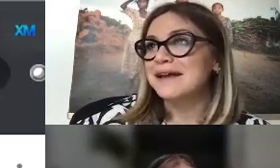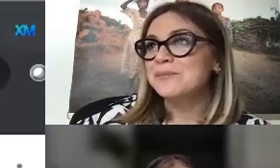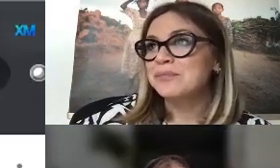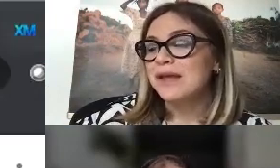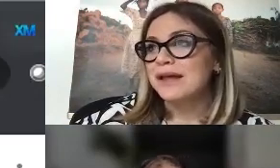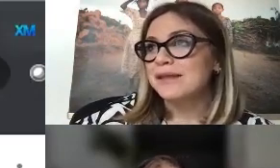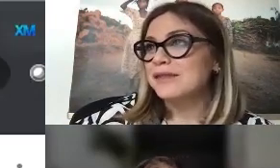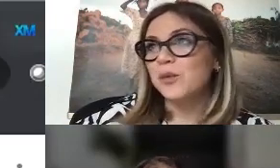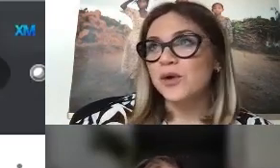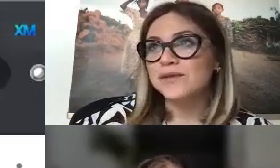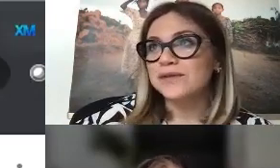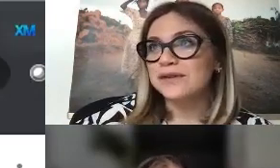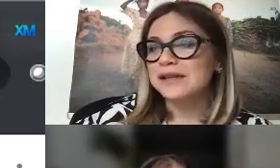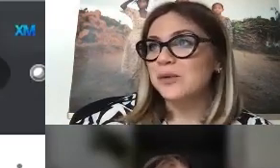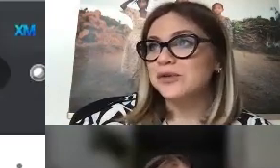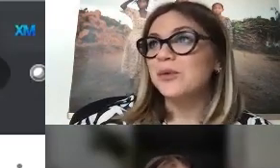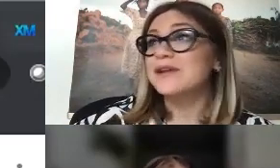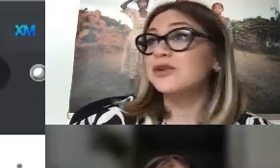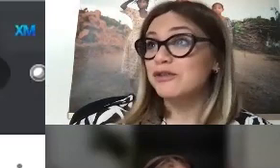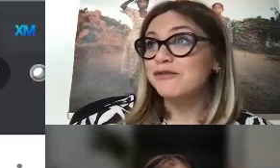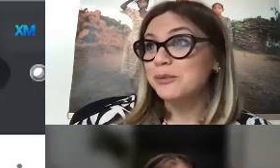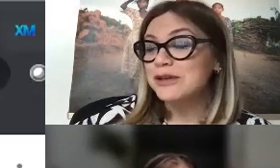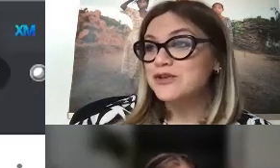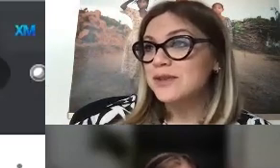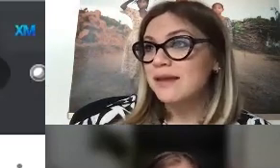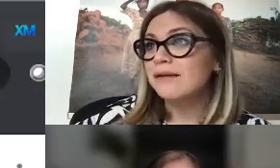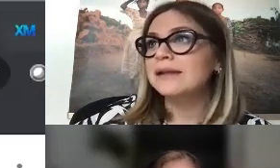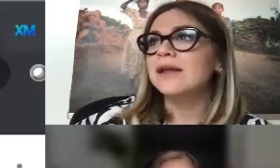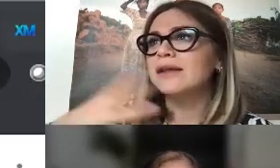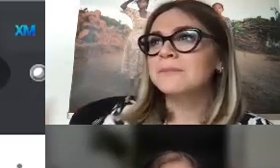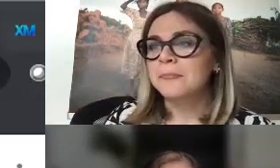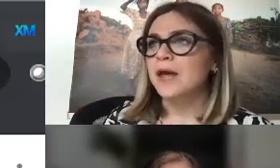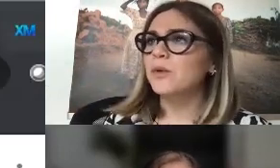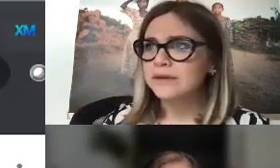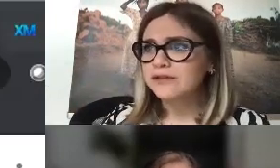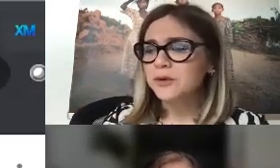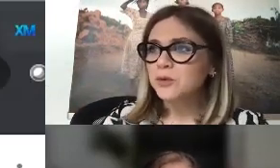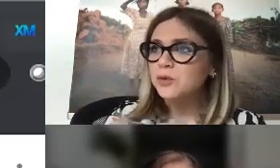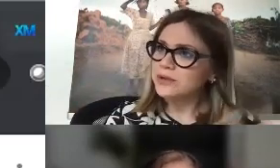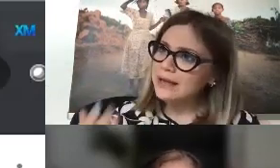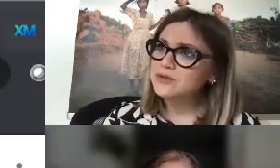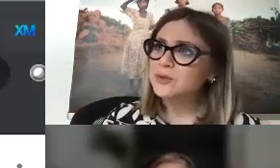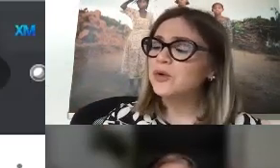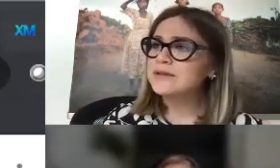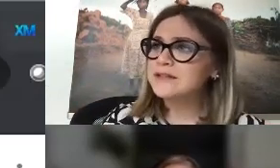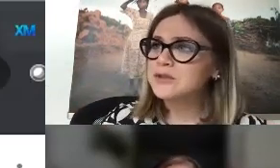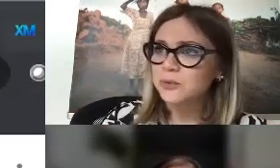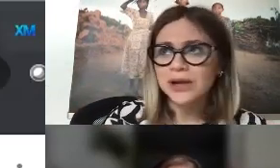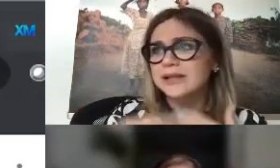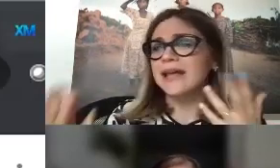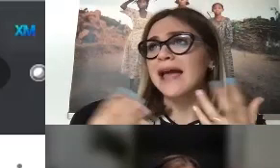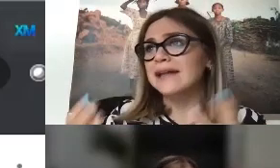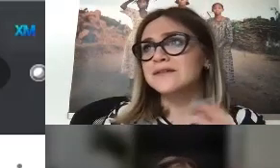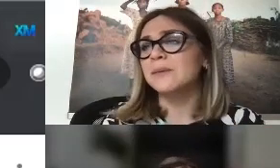and there was a lot of information there, and I wonder if you would like to